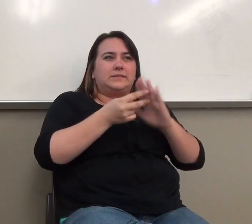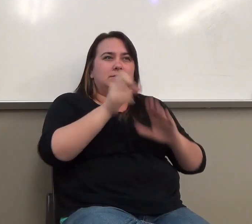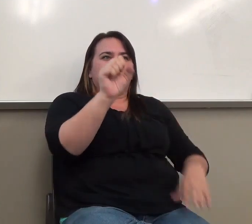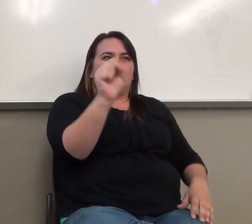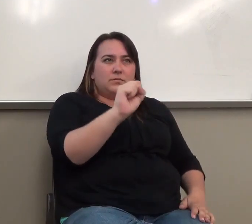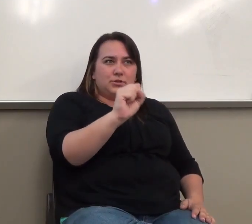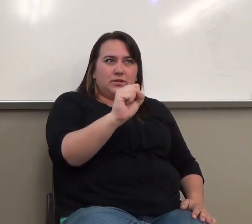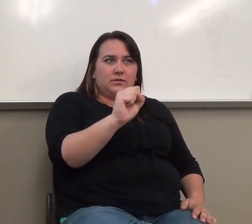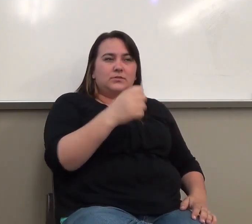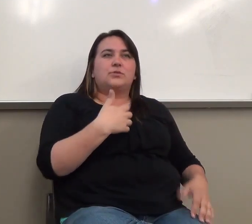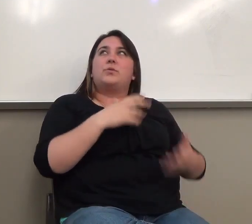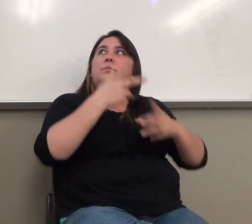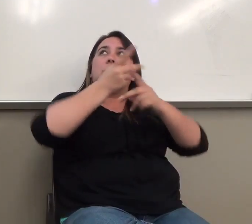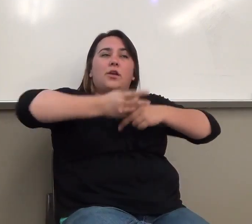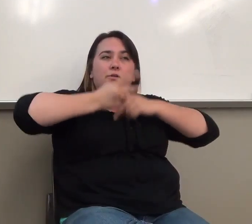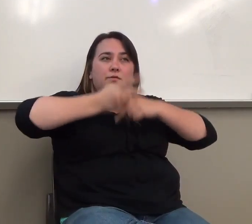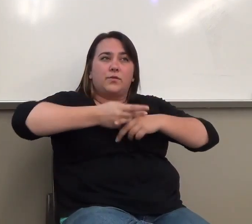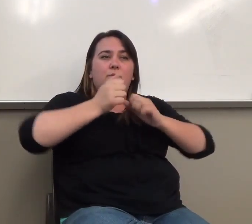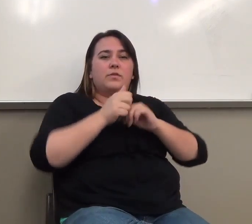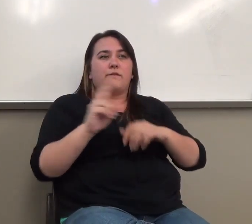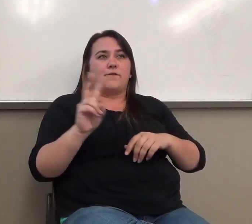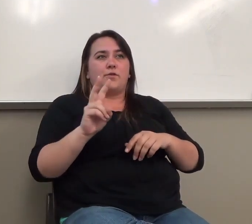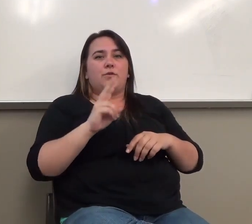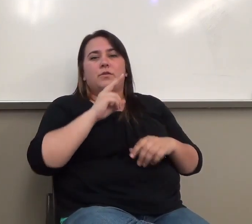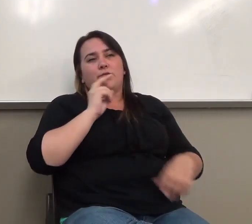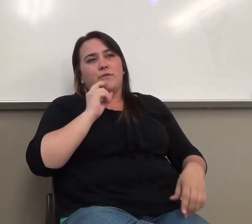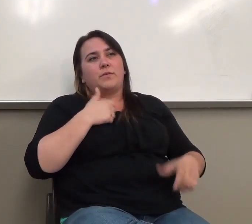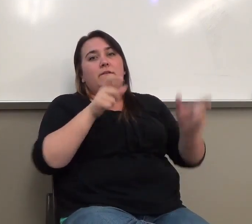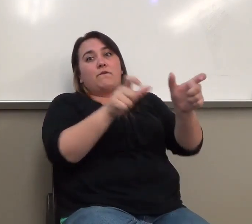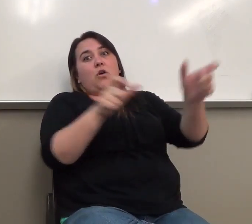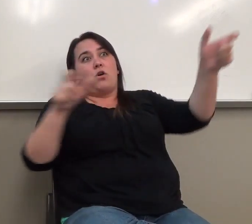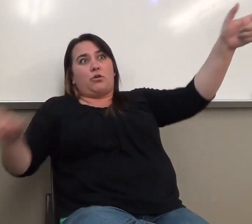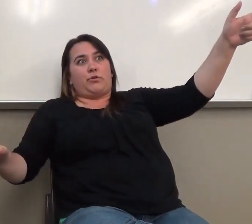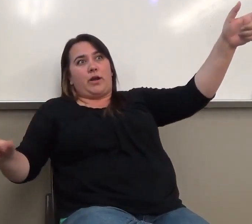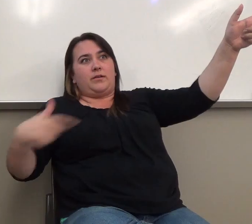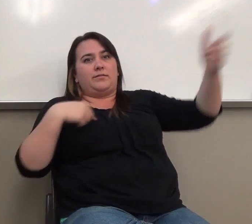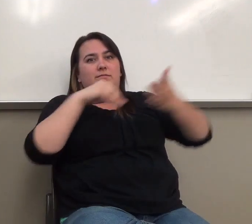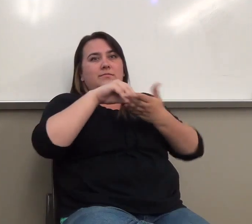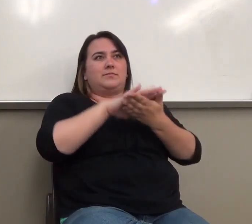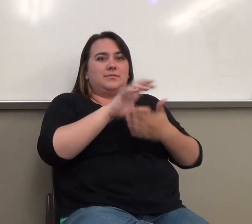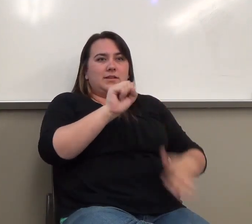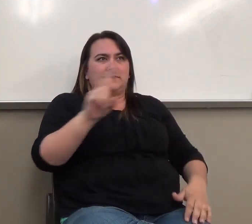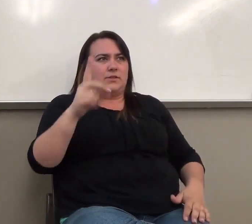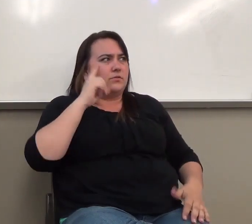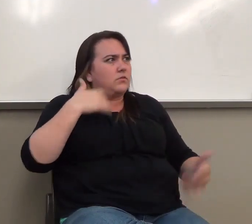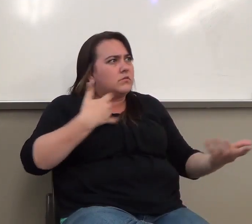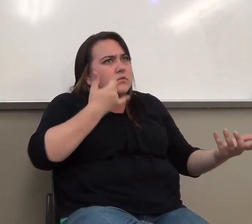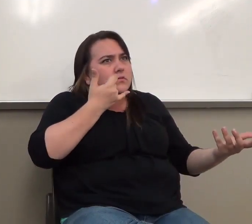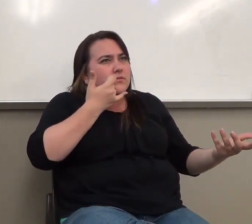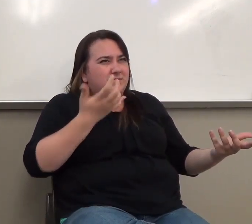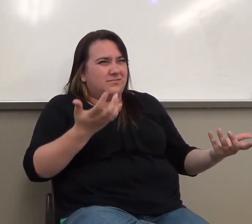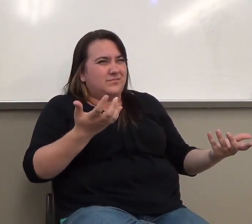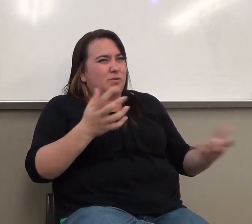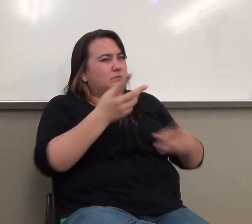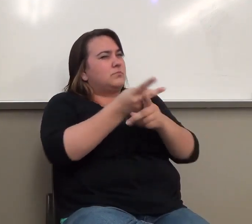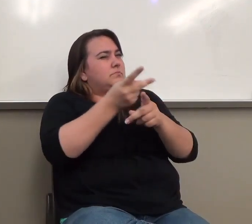it's easy to do. So as you can see, it's much different from she don't, because that's obvious. But be